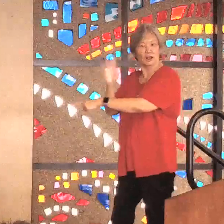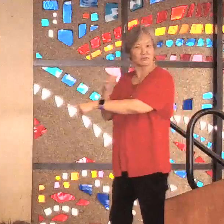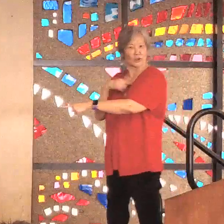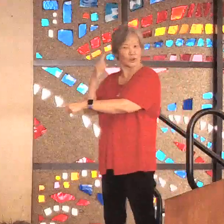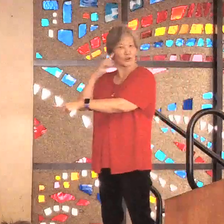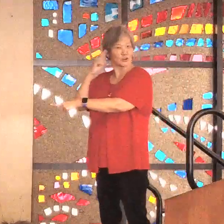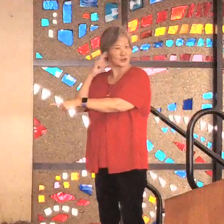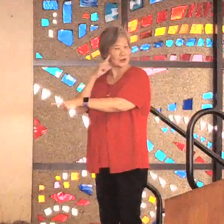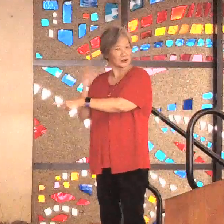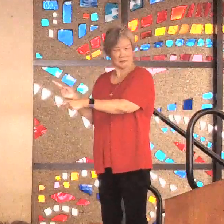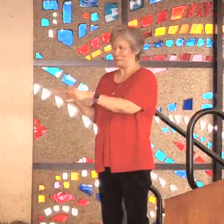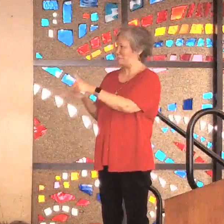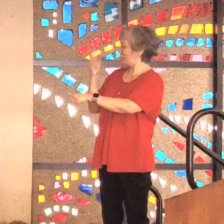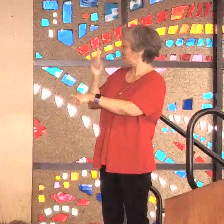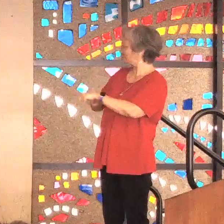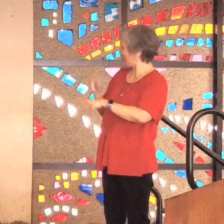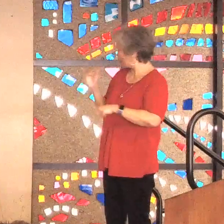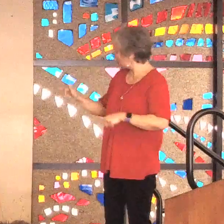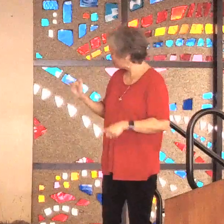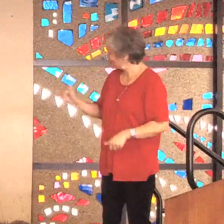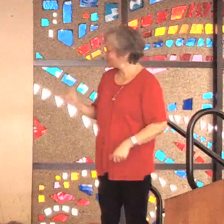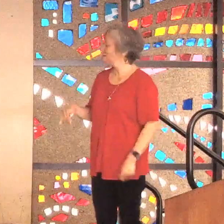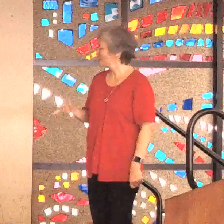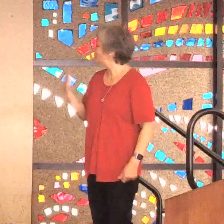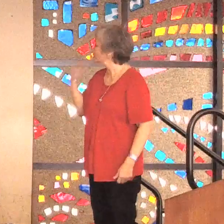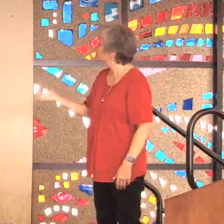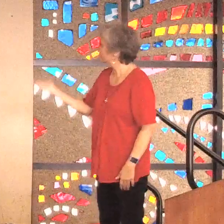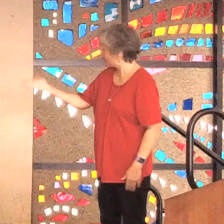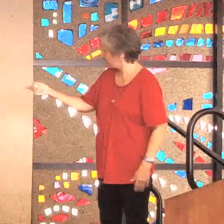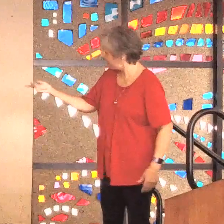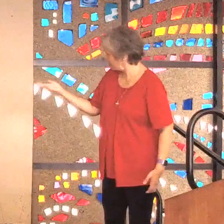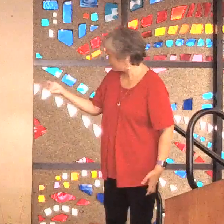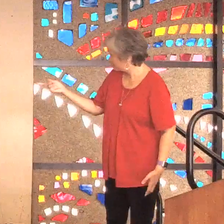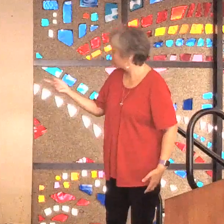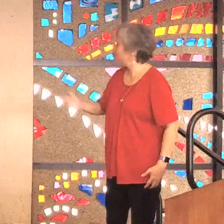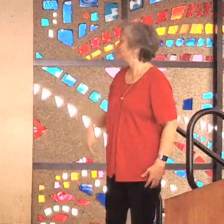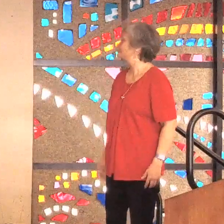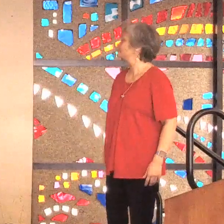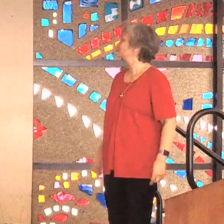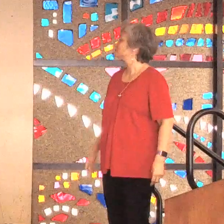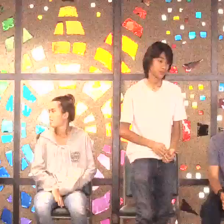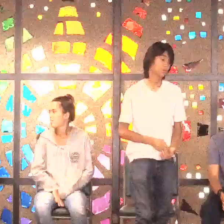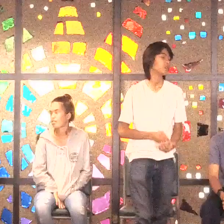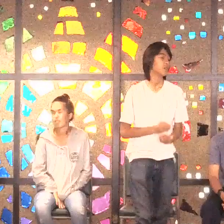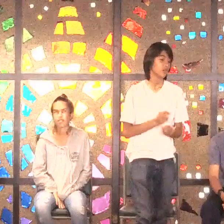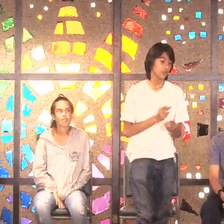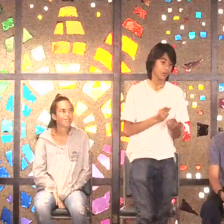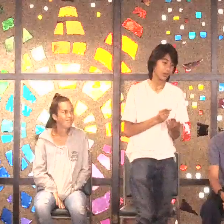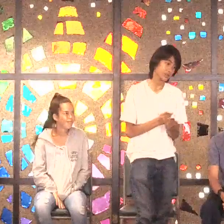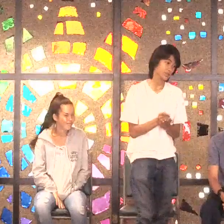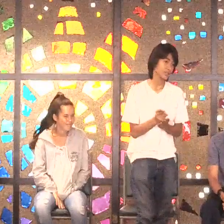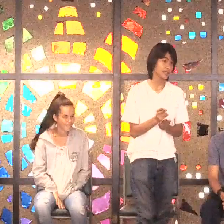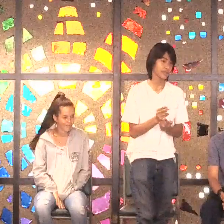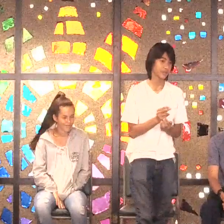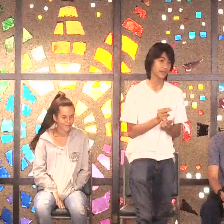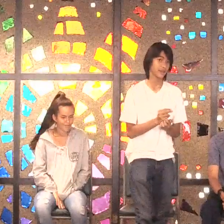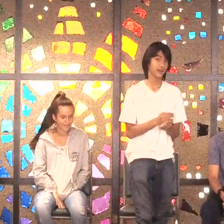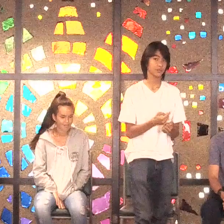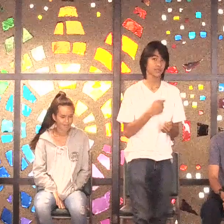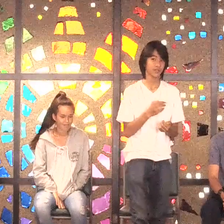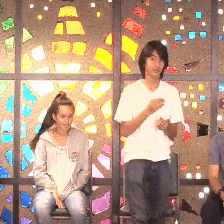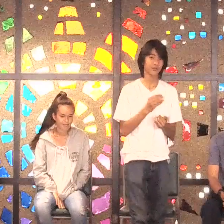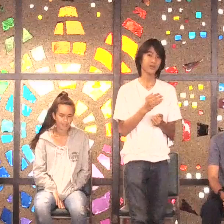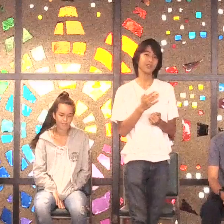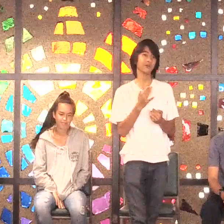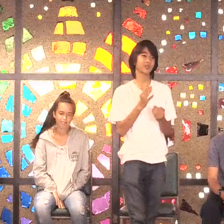them. Oh, wow, so interesting. I have never heard that before. Wow, first time. Well, thank you. Next, Kenji. Honestly,